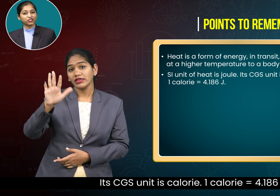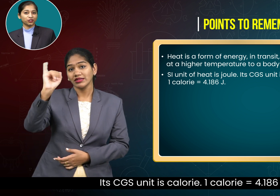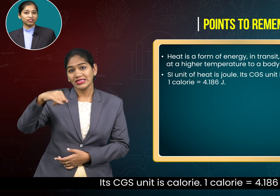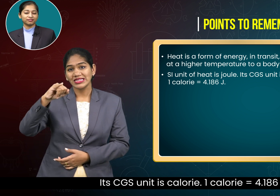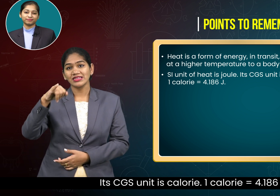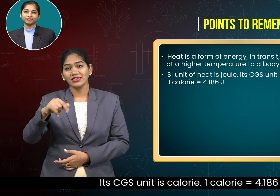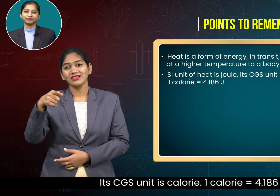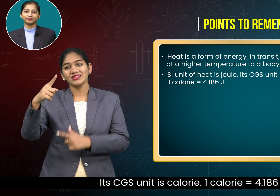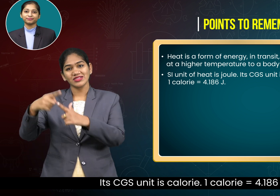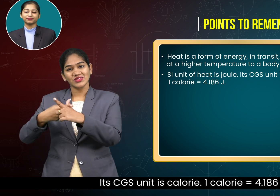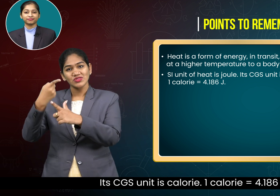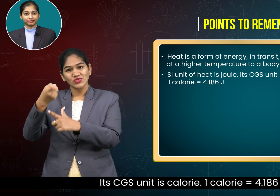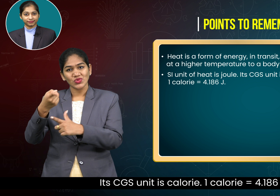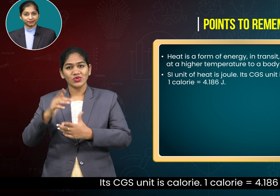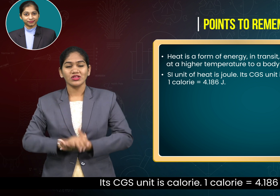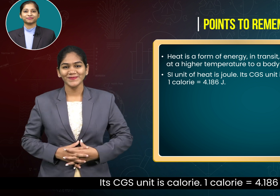4.186 joule.